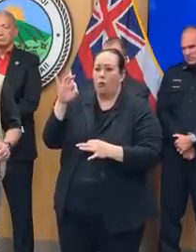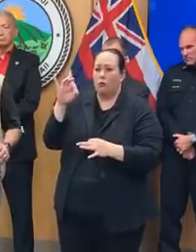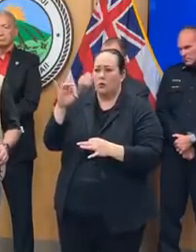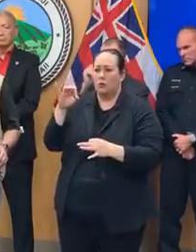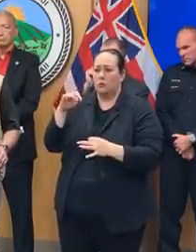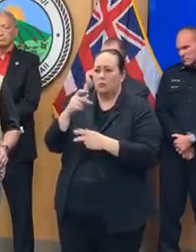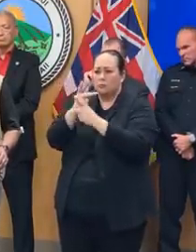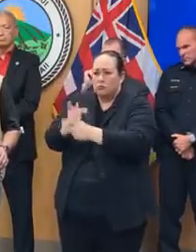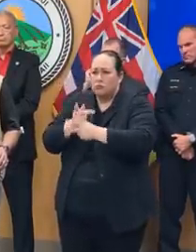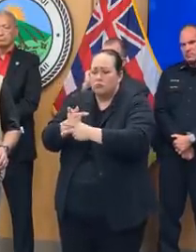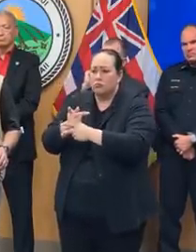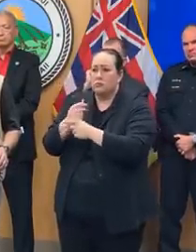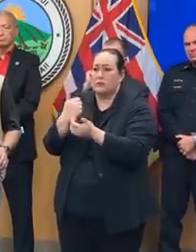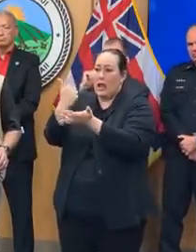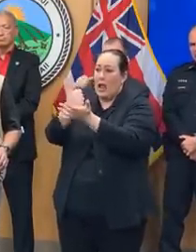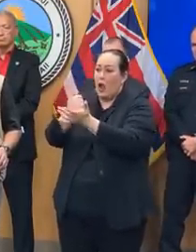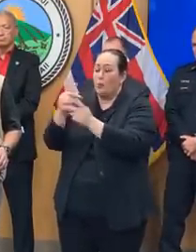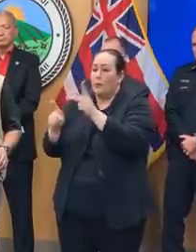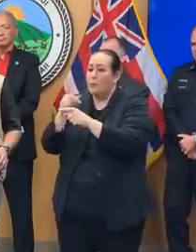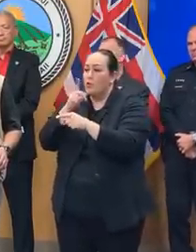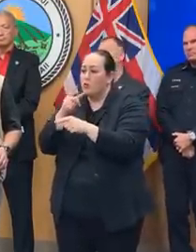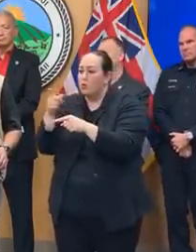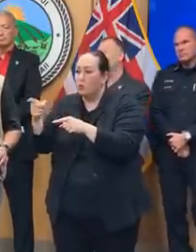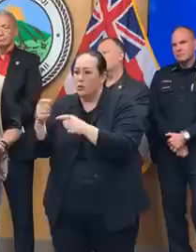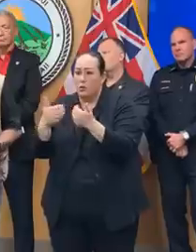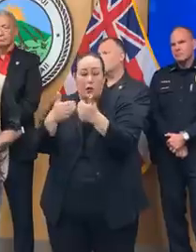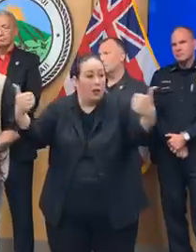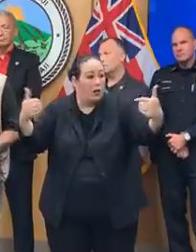can help reunify people with their loved ones, working with law enforcement.